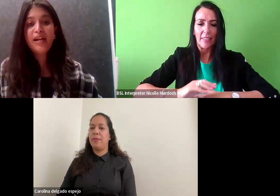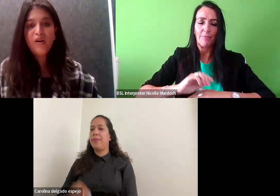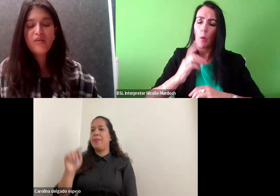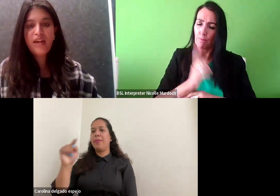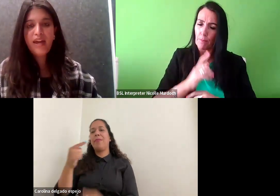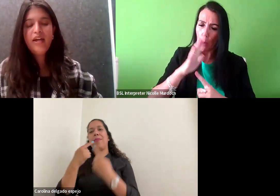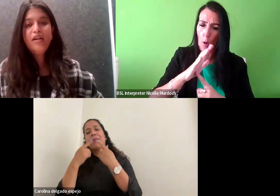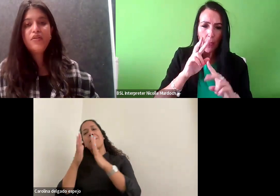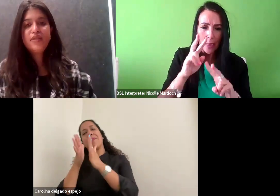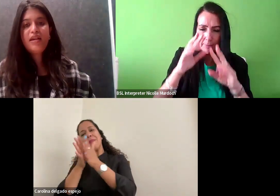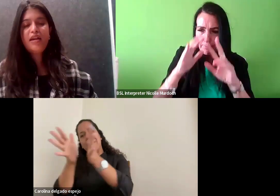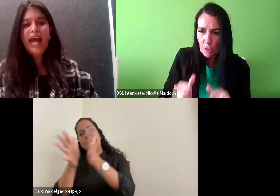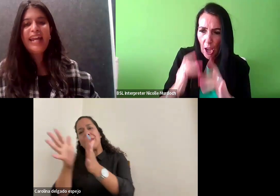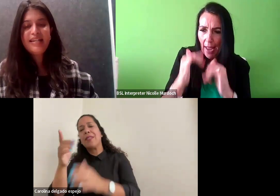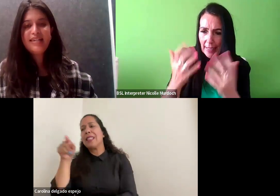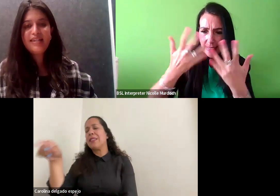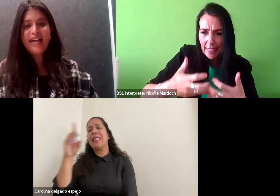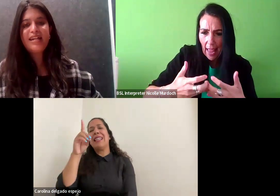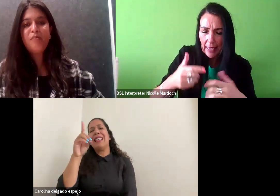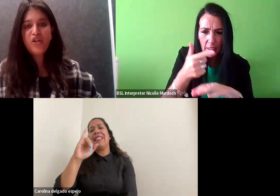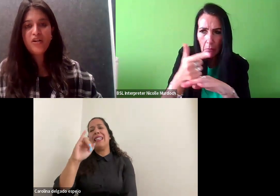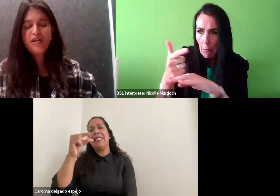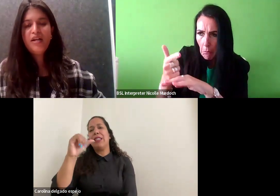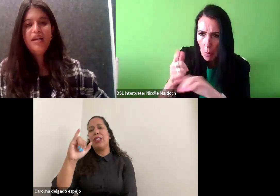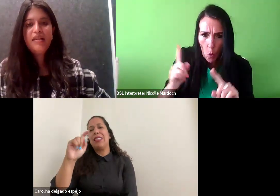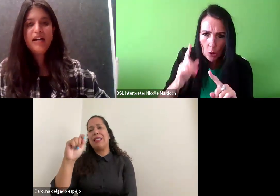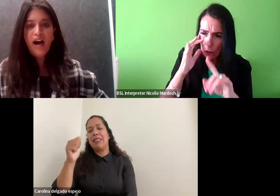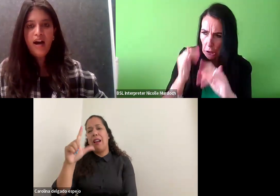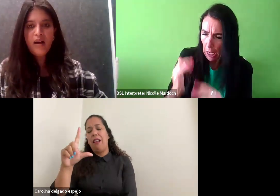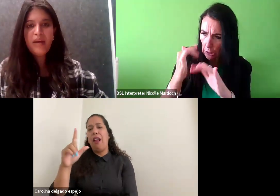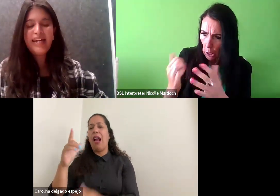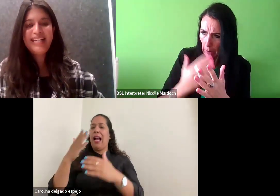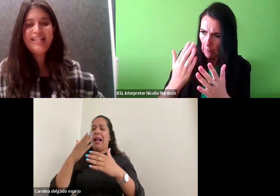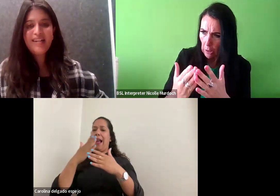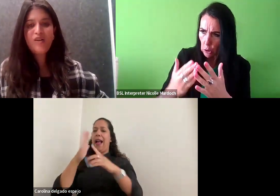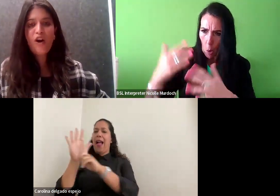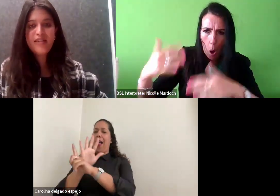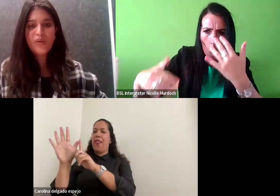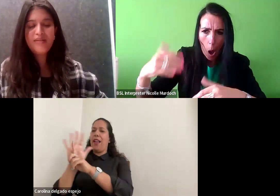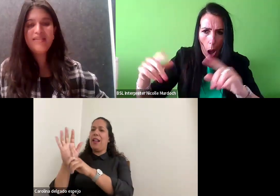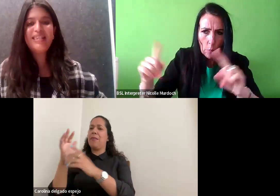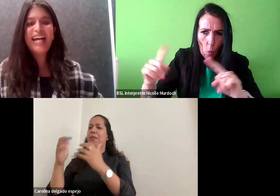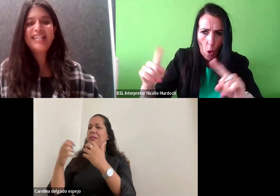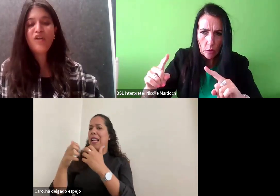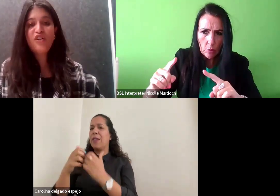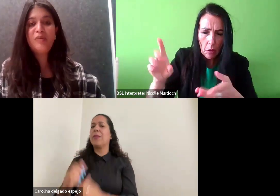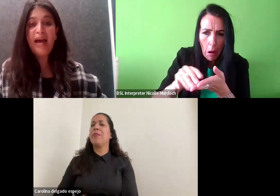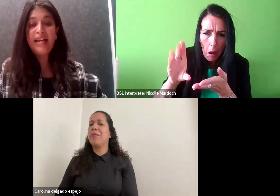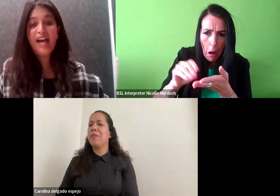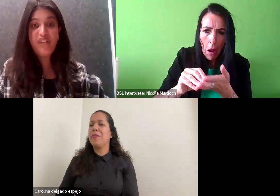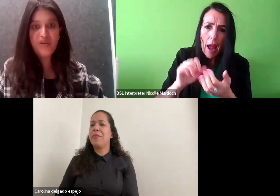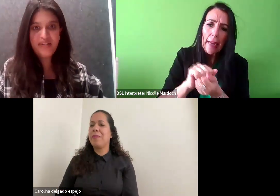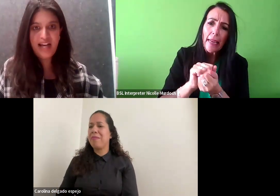that we're putting out there to see and understand and measure the harm and unintended consequences that that